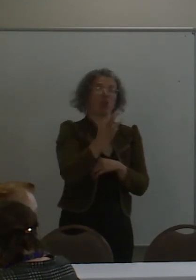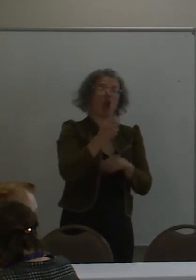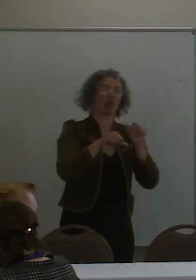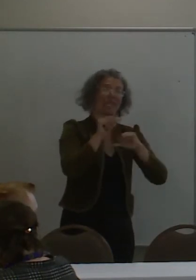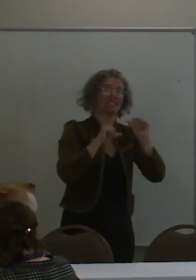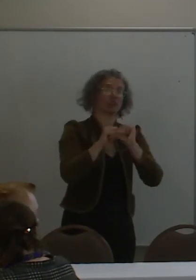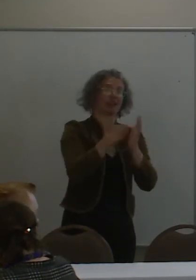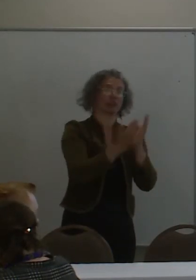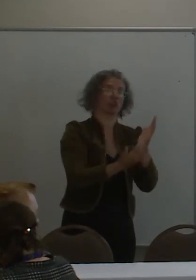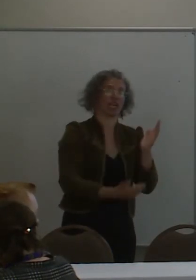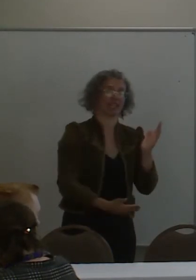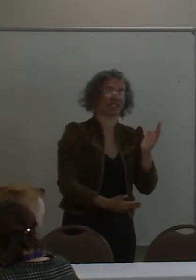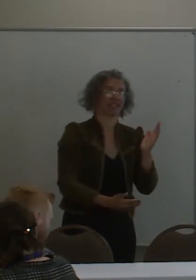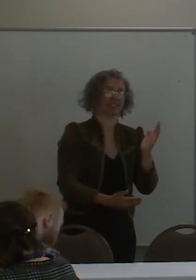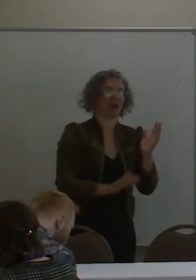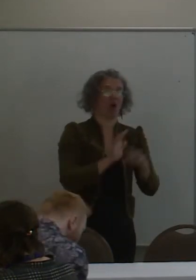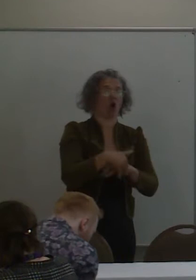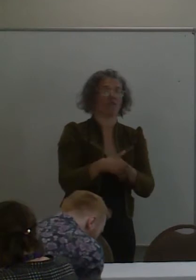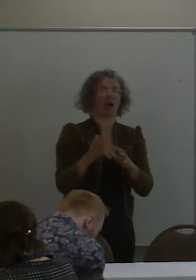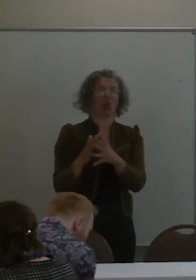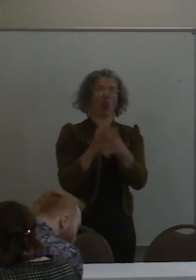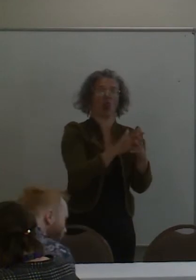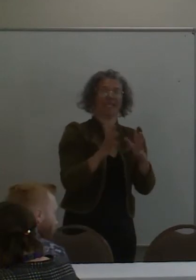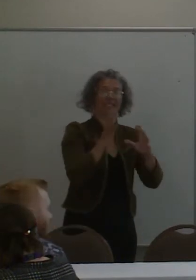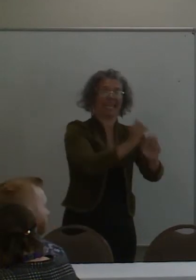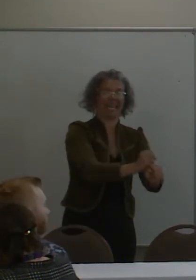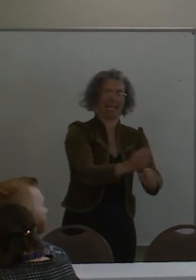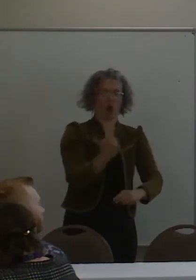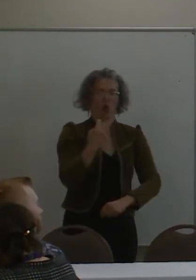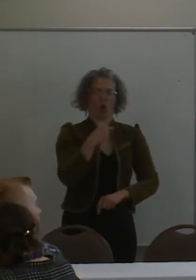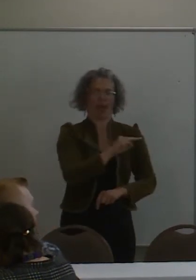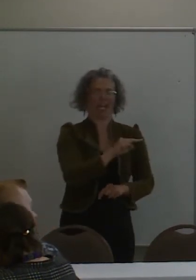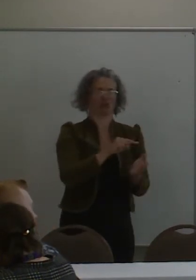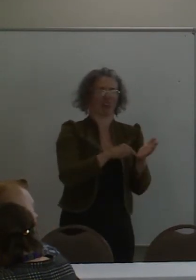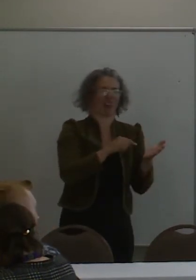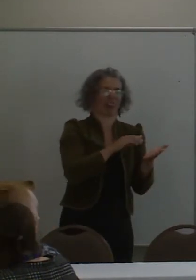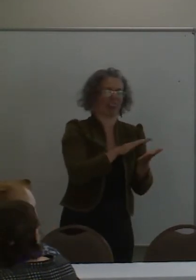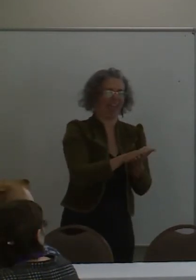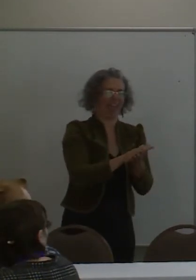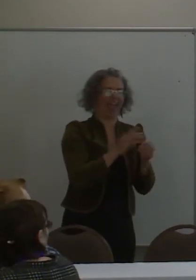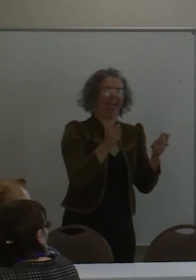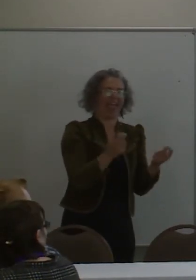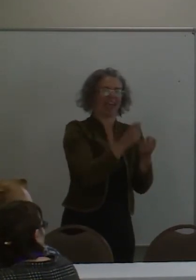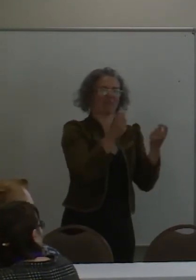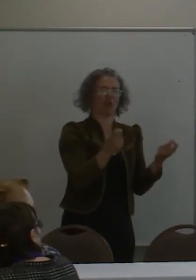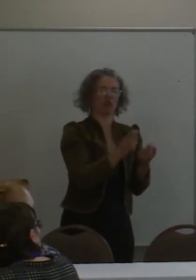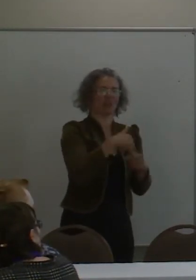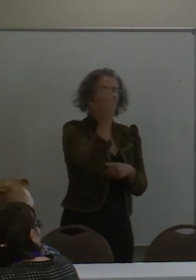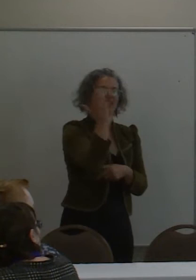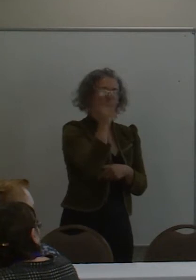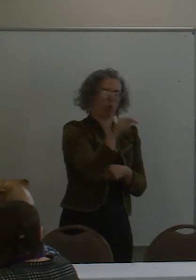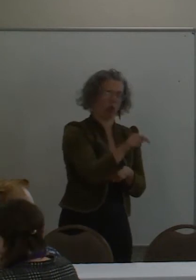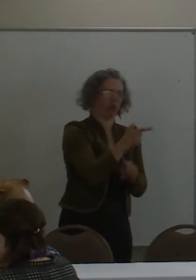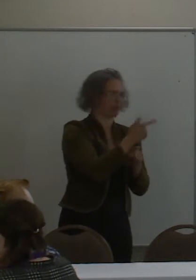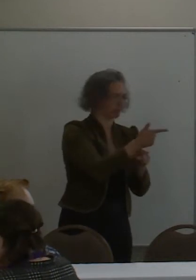first one was about the West End, and it was 100th anniversary of one of the high schools down there, secondary schools. And then after